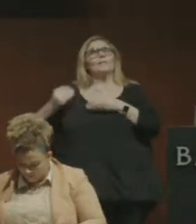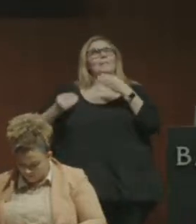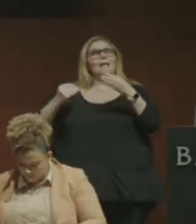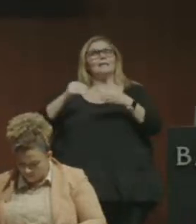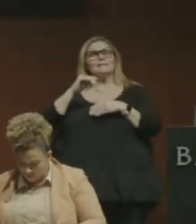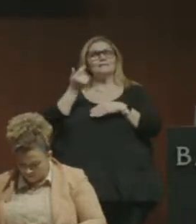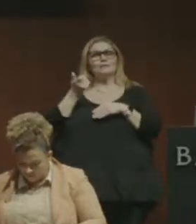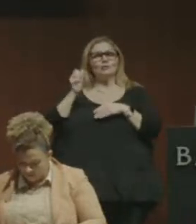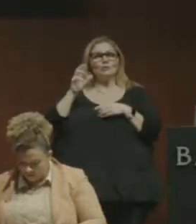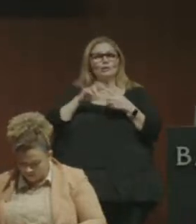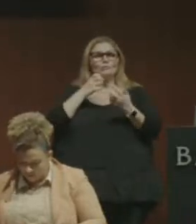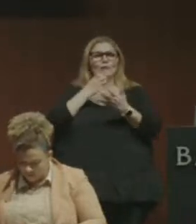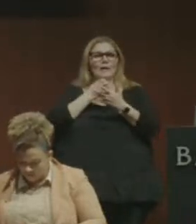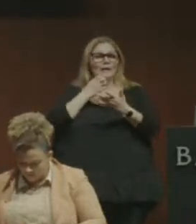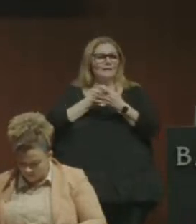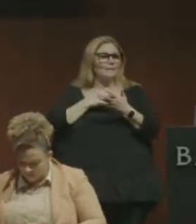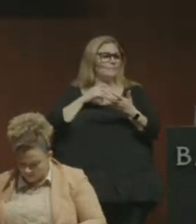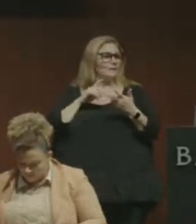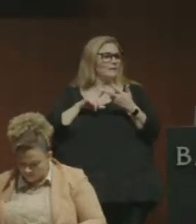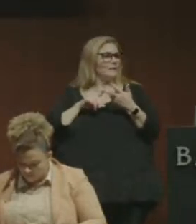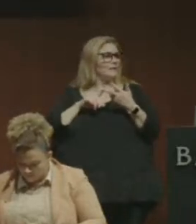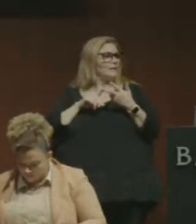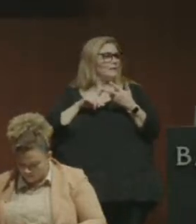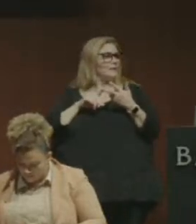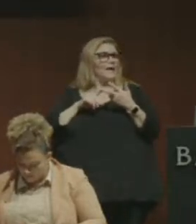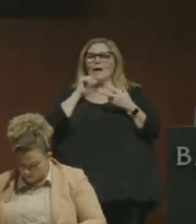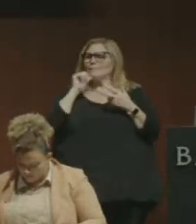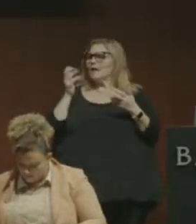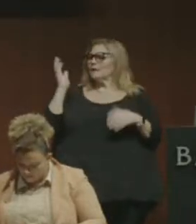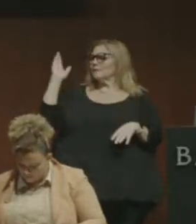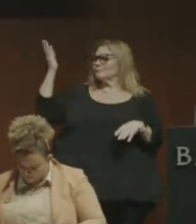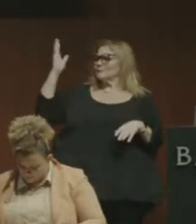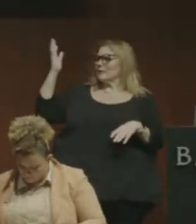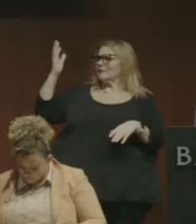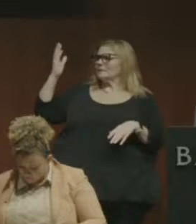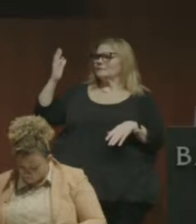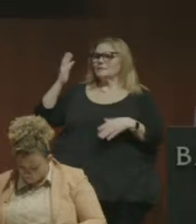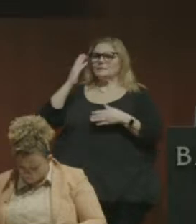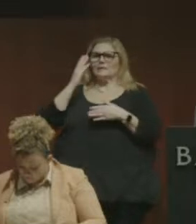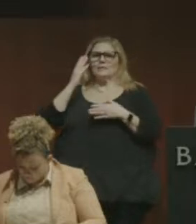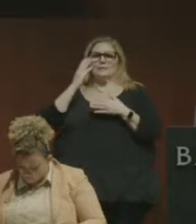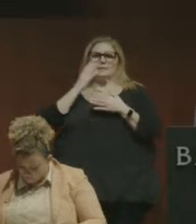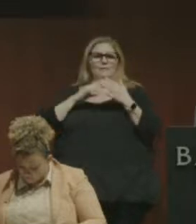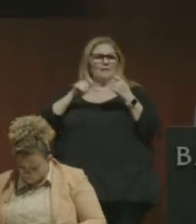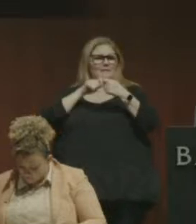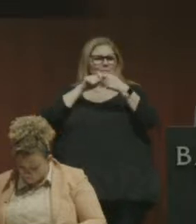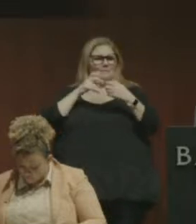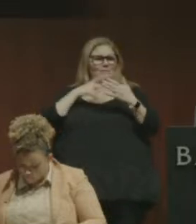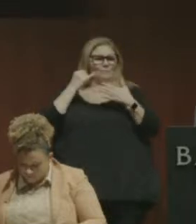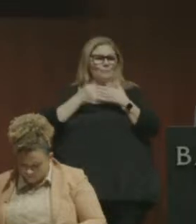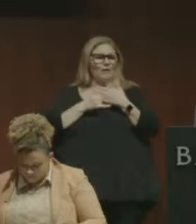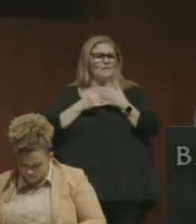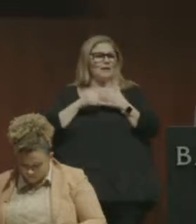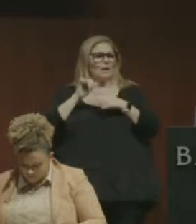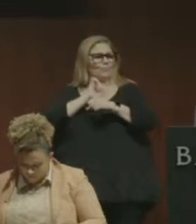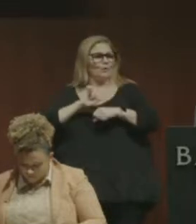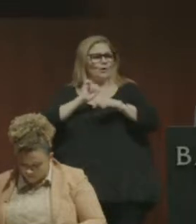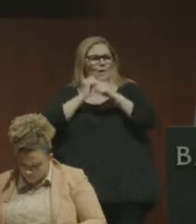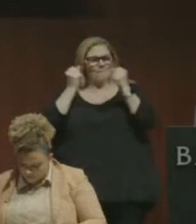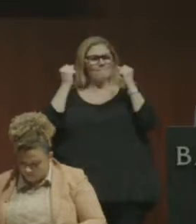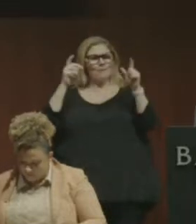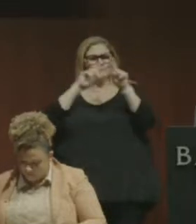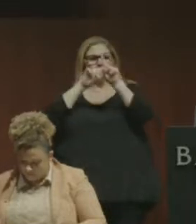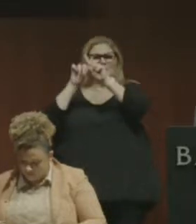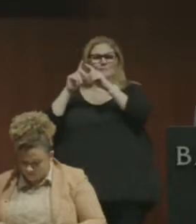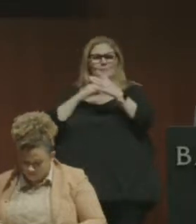and economic empowerment. I'm not going to present part of a specific project. I'm working on multiple